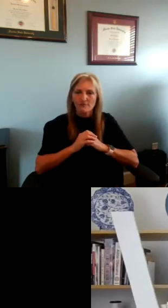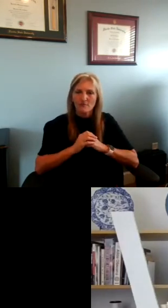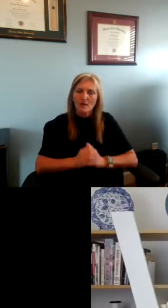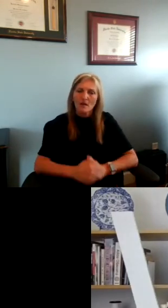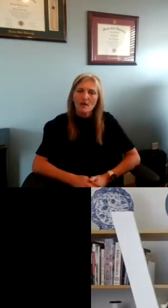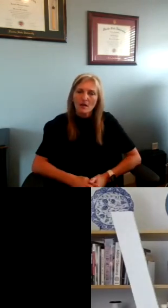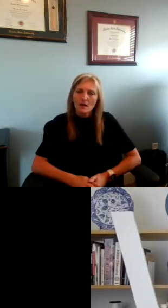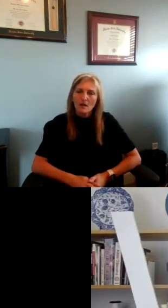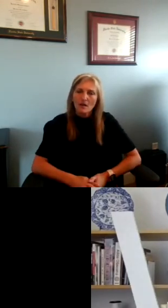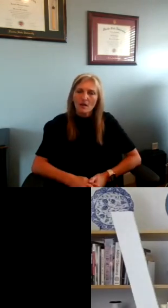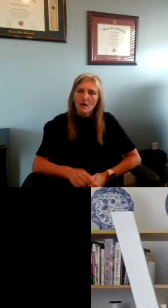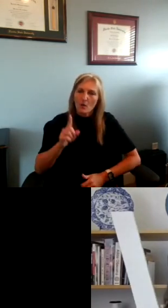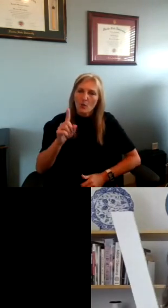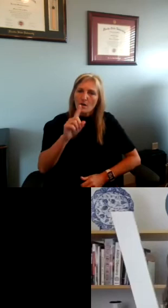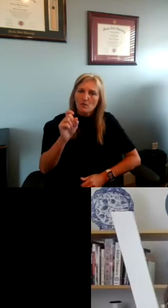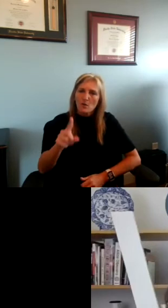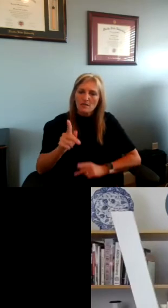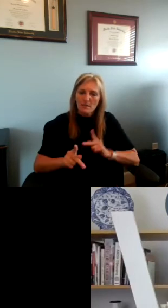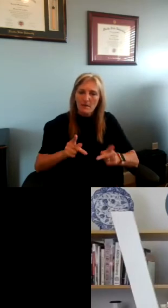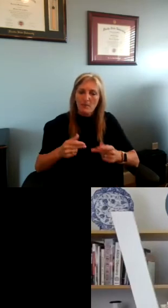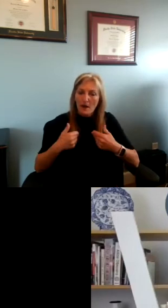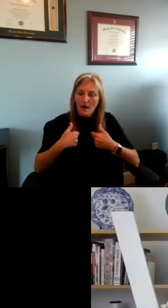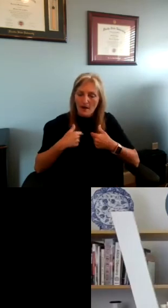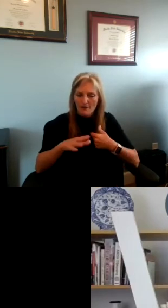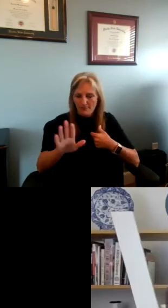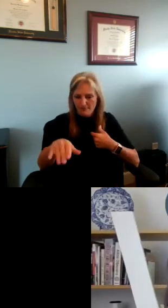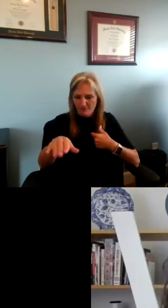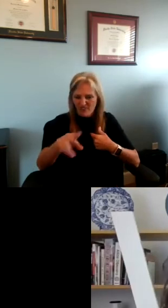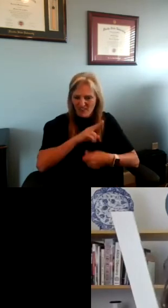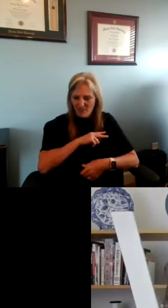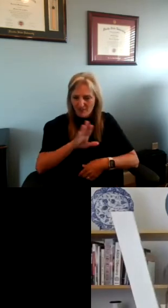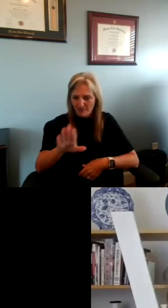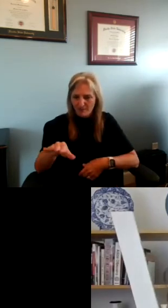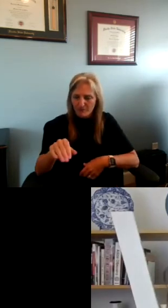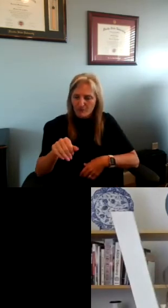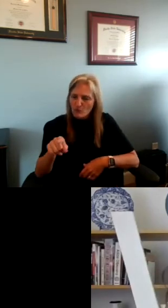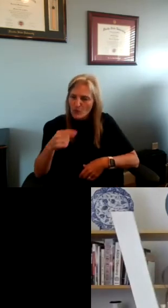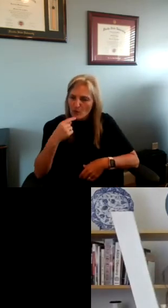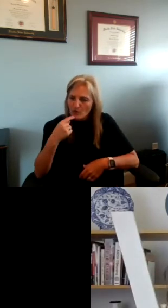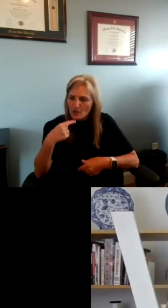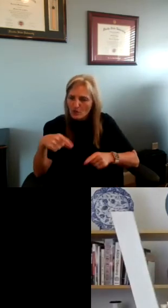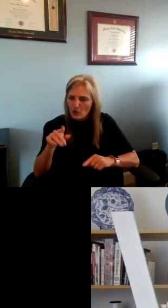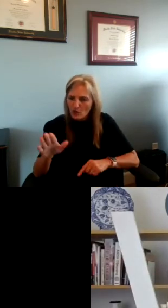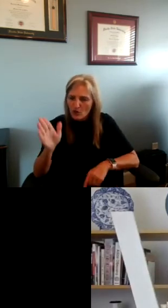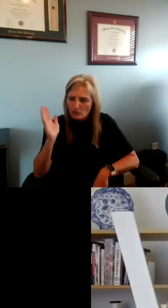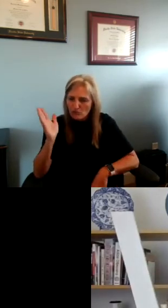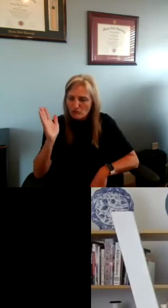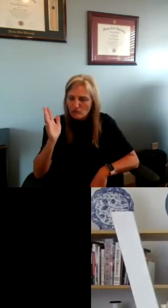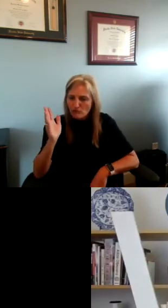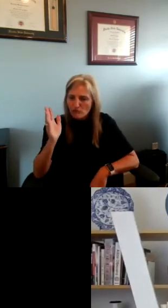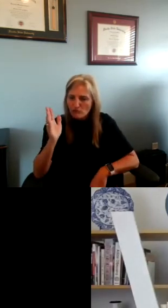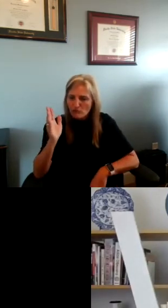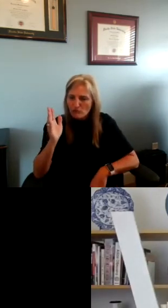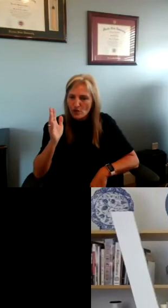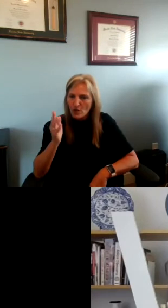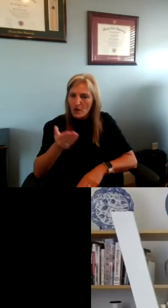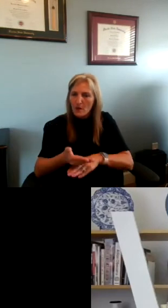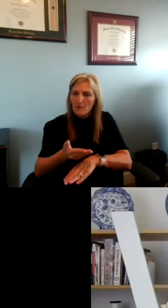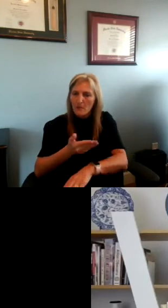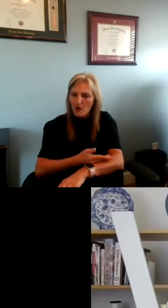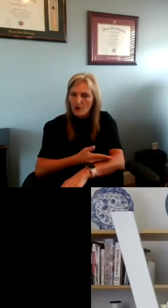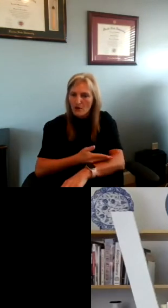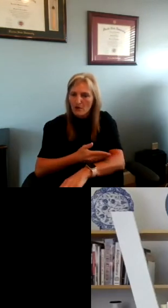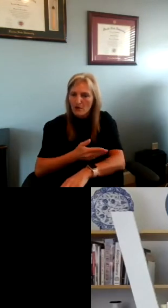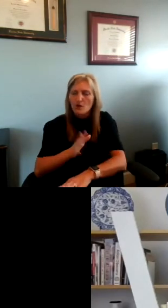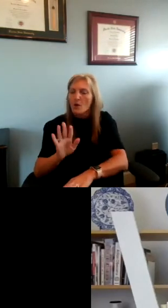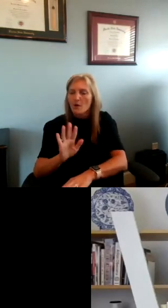One question that folks have, Vivian, is you mentioned during your talk that Pell Grants are now going to be